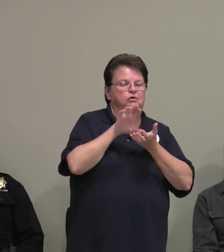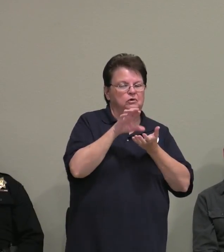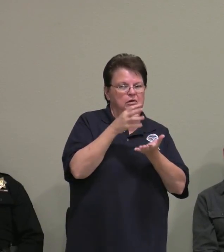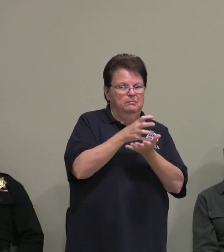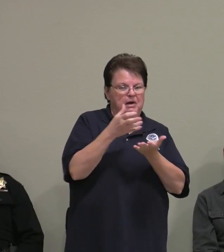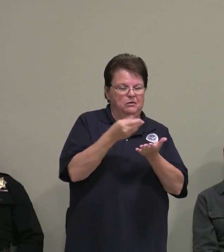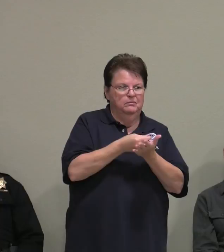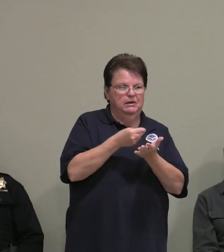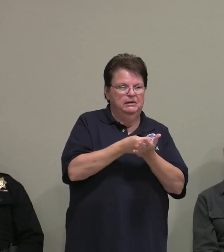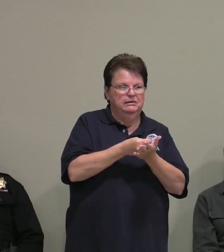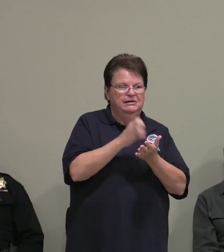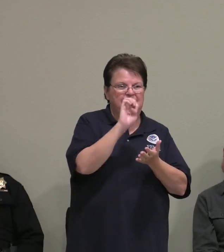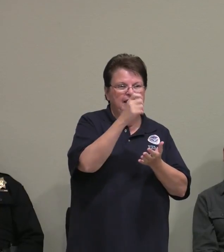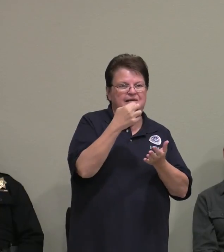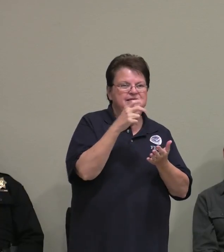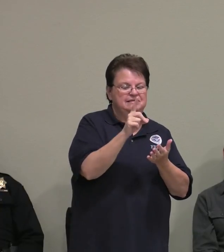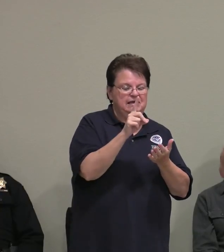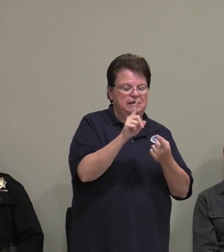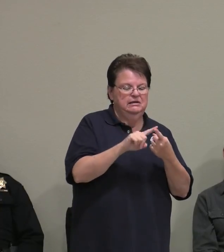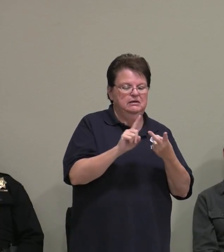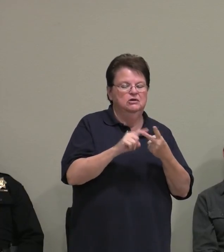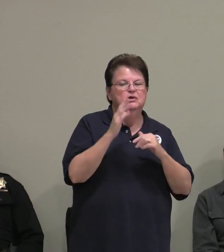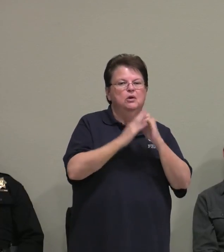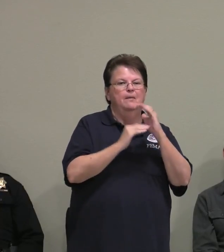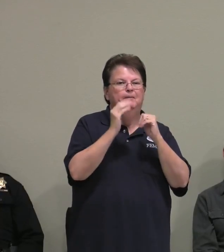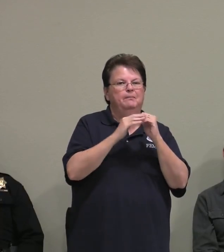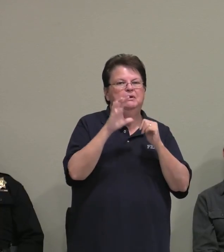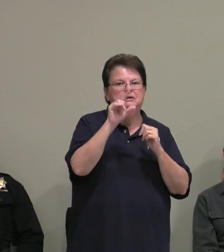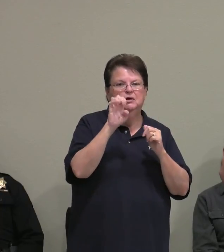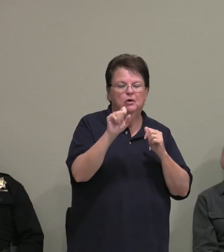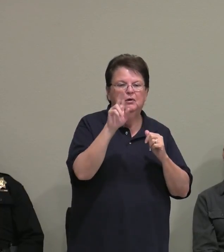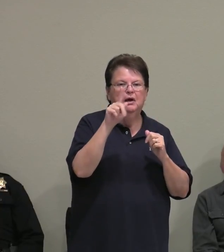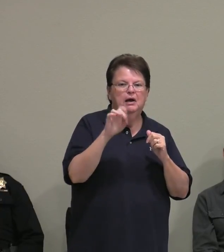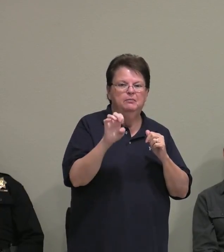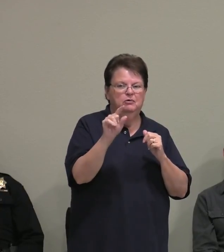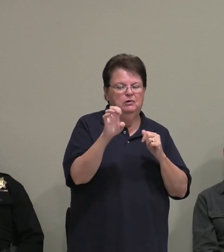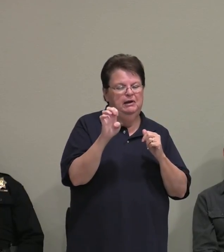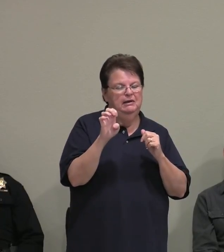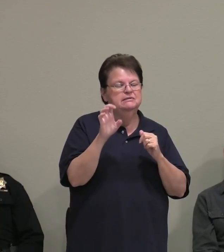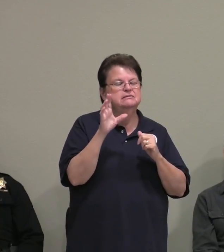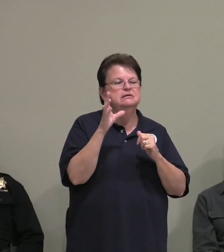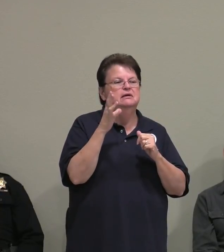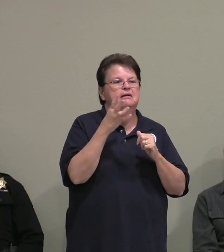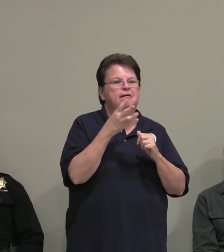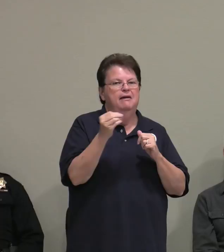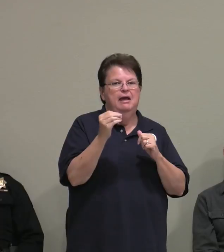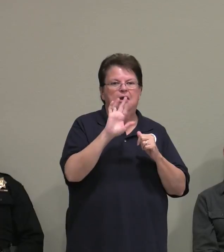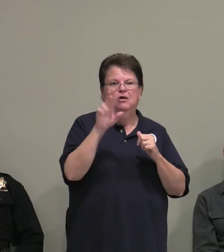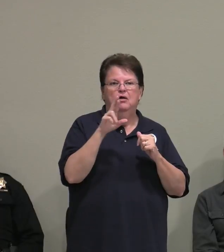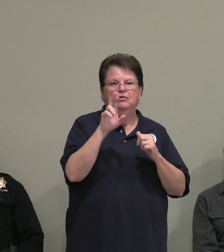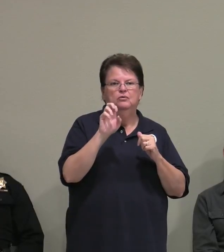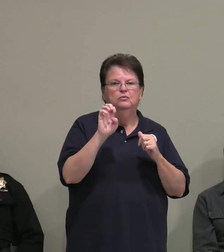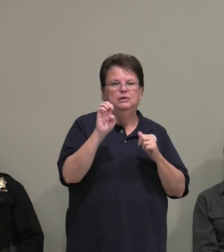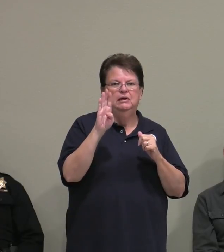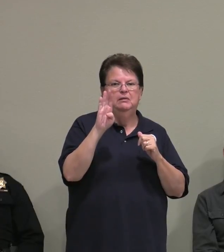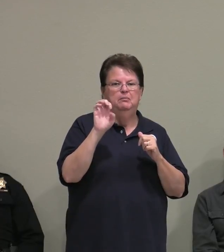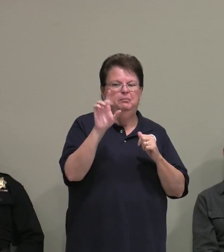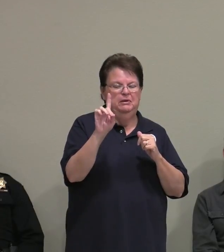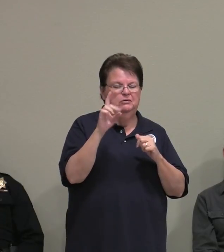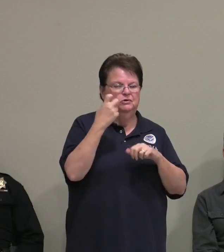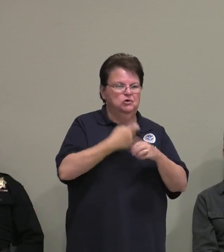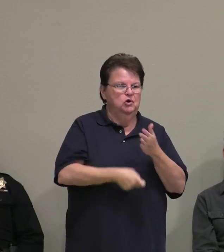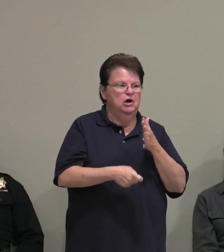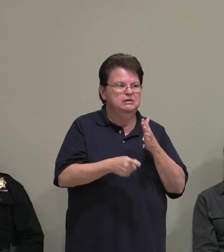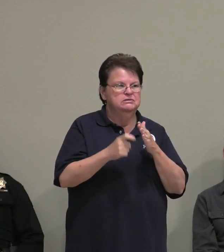includes your extended replacement cost, your building code upgrades, and all of the rebuild costs that it would take to